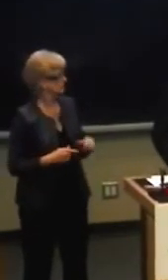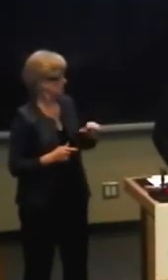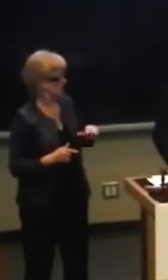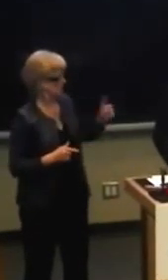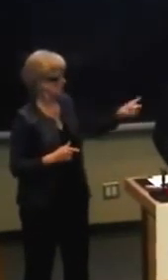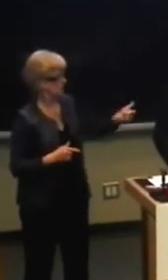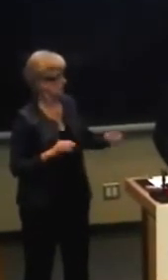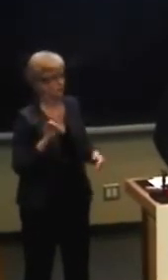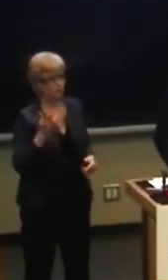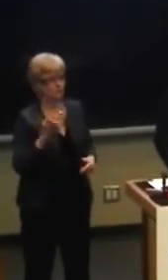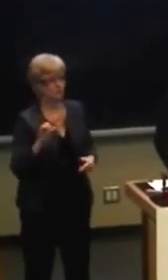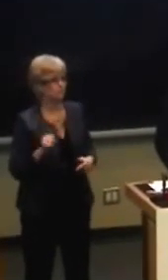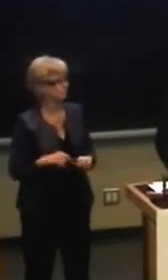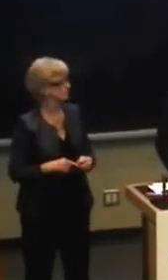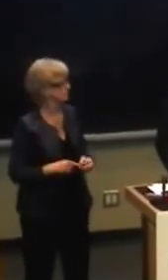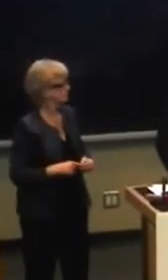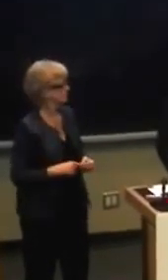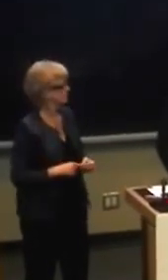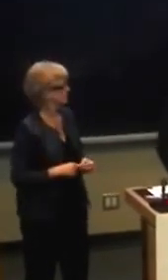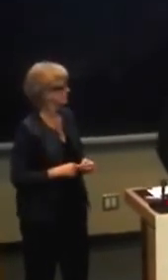you, Chris. Do you want to grab a few?